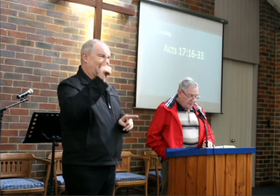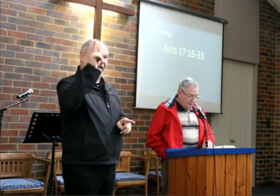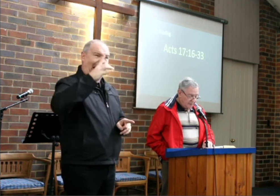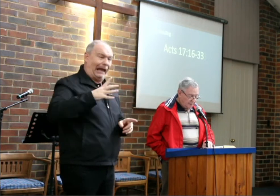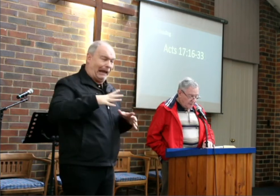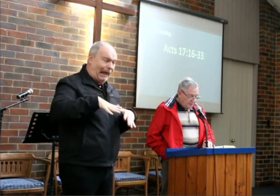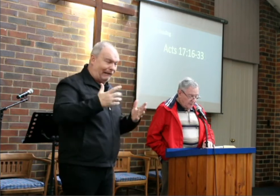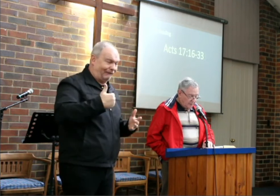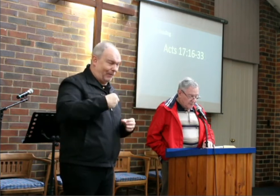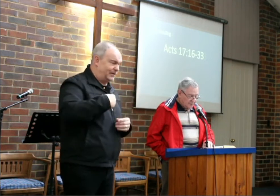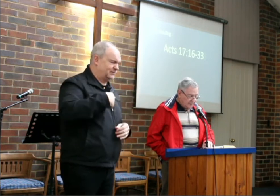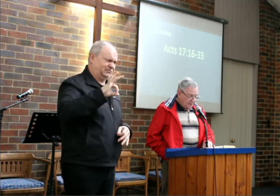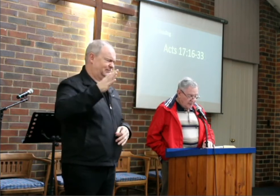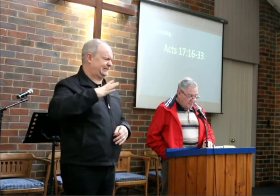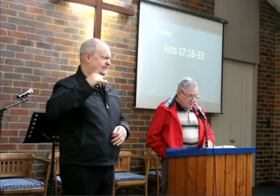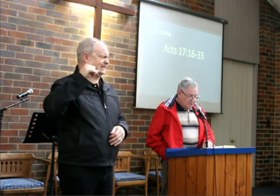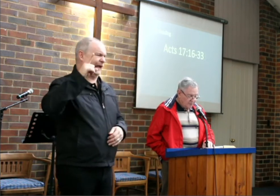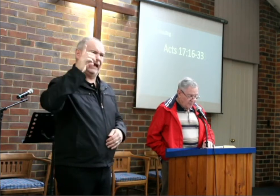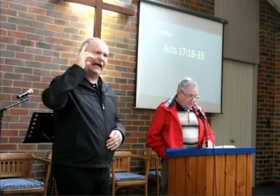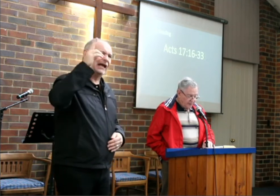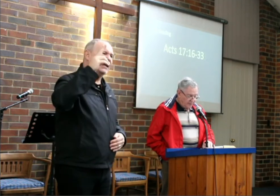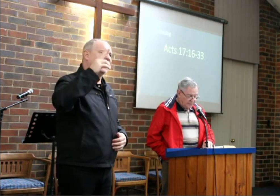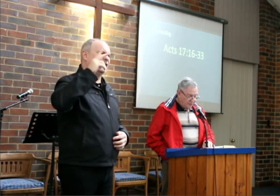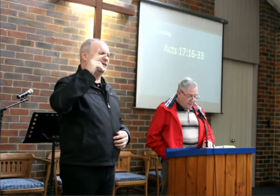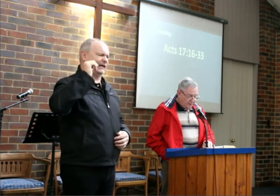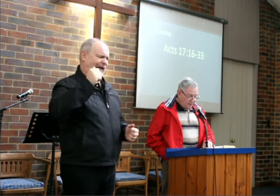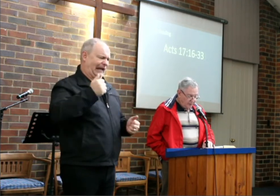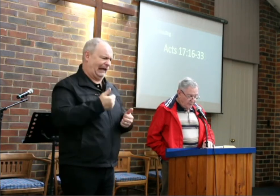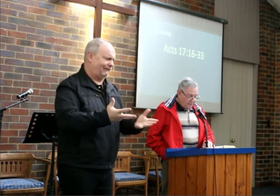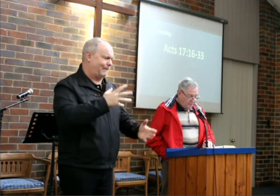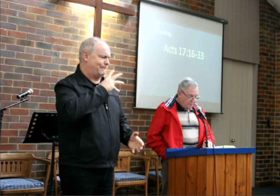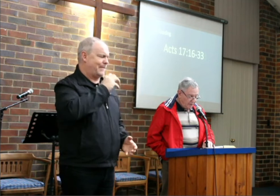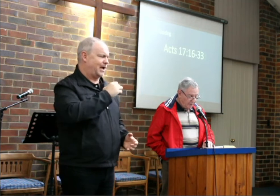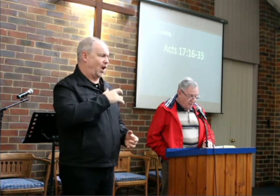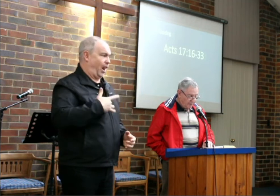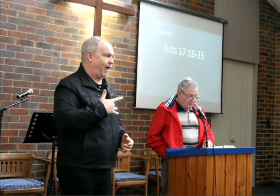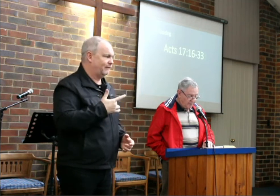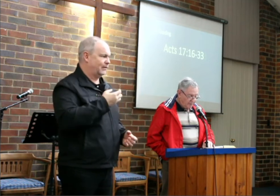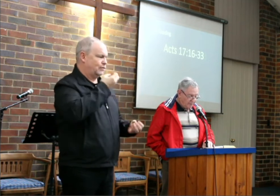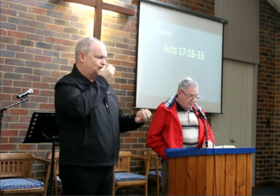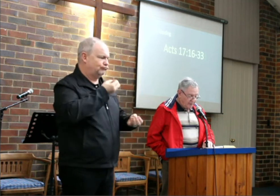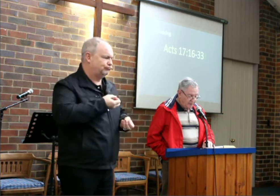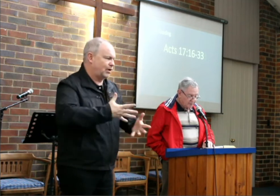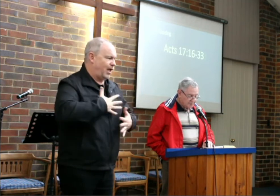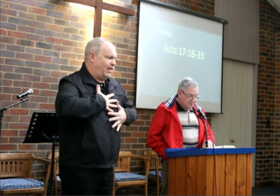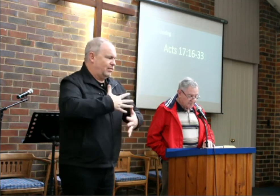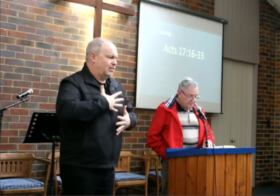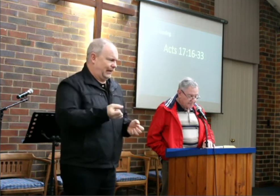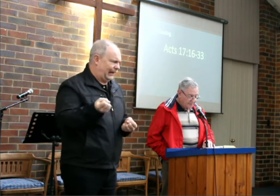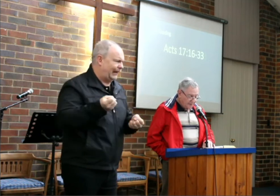anything, because he himself gives all men life and breath and everything